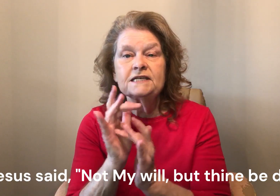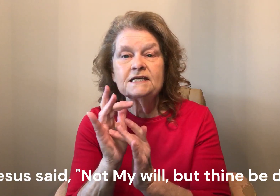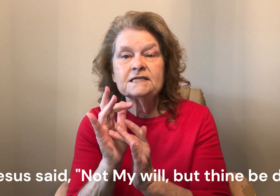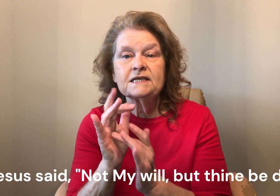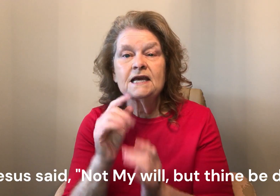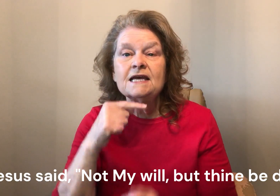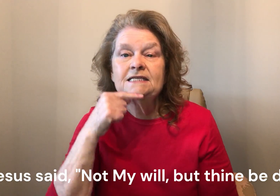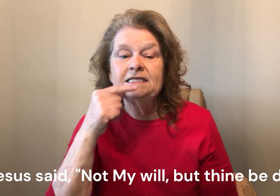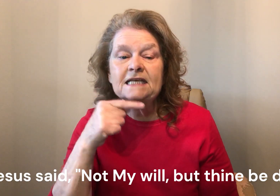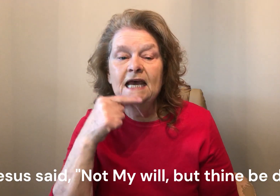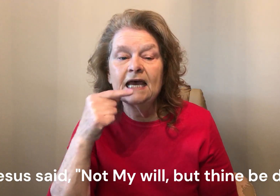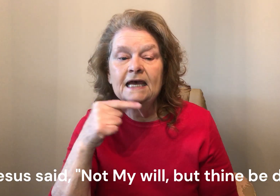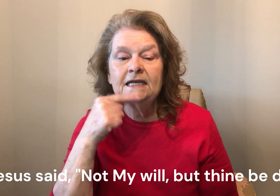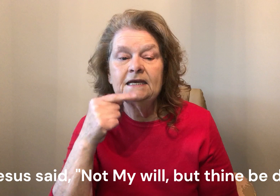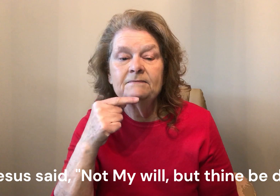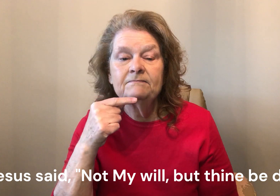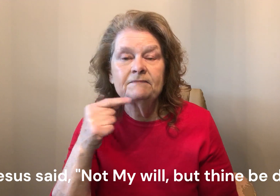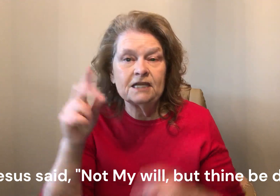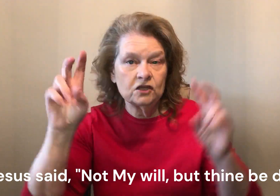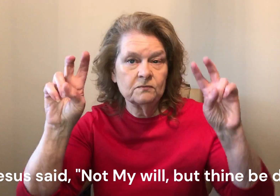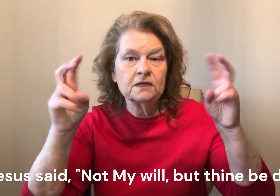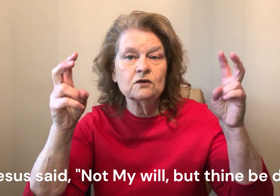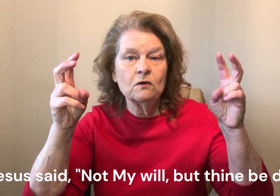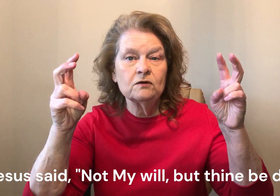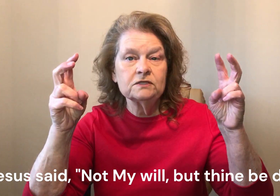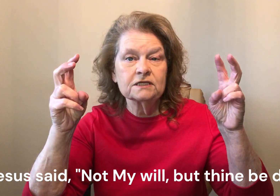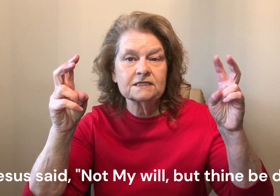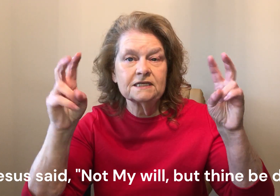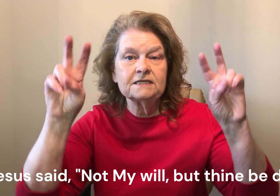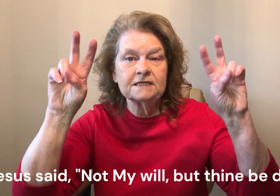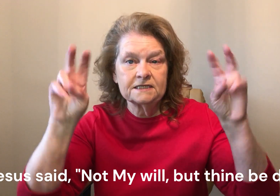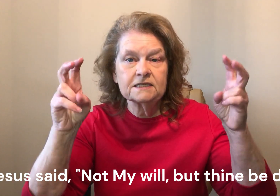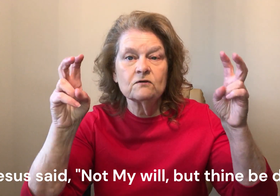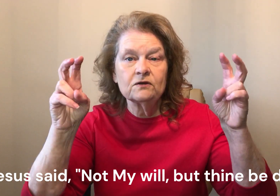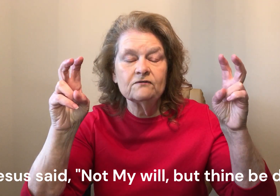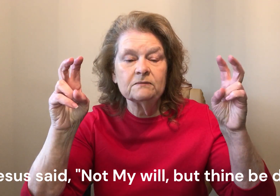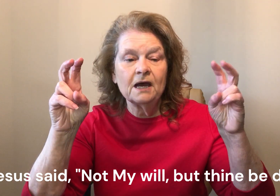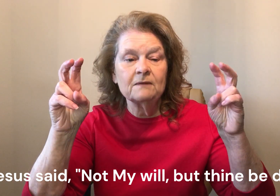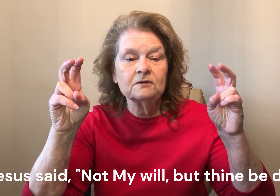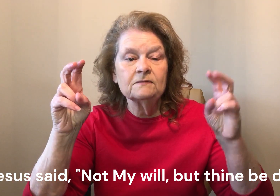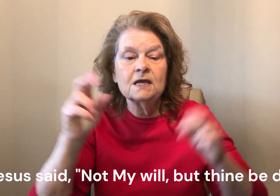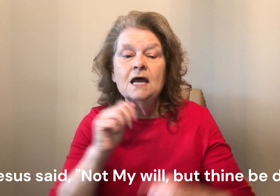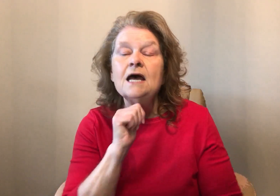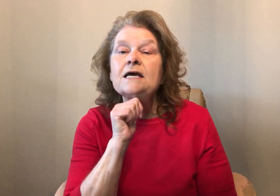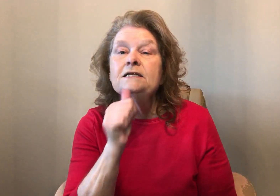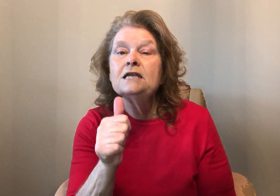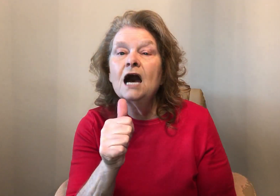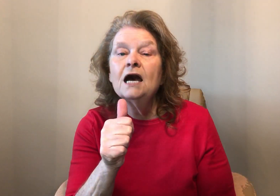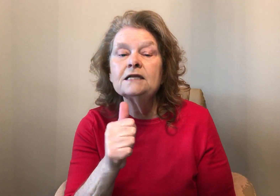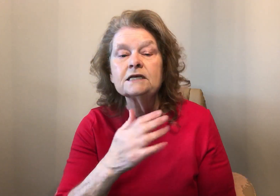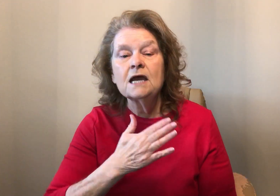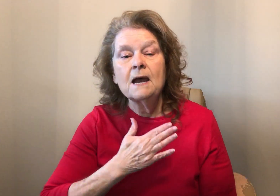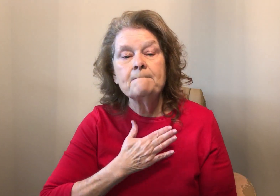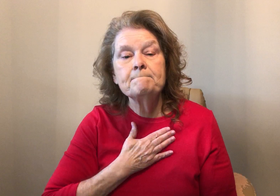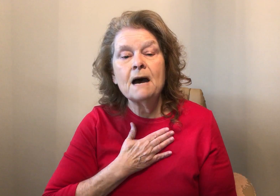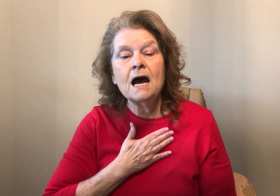Jesus said, and you can put in quotes because this is quoting from the Bible, "Not